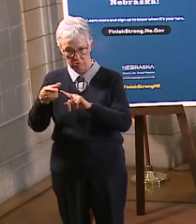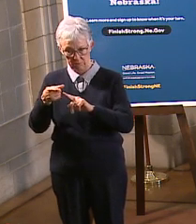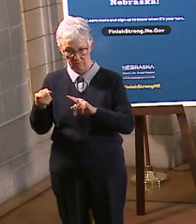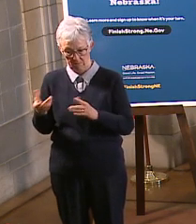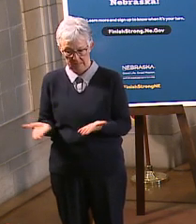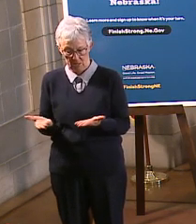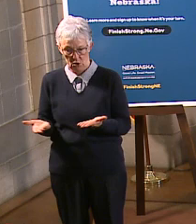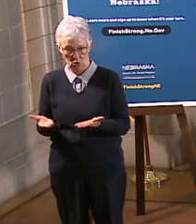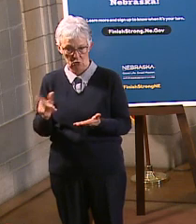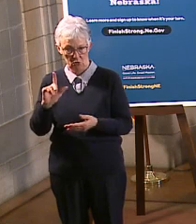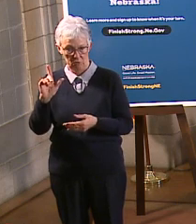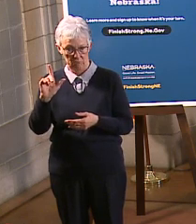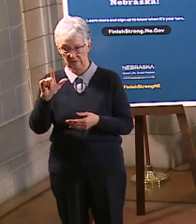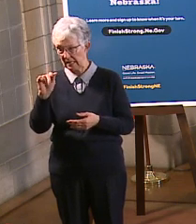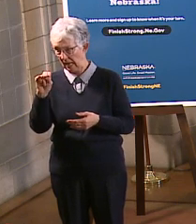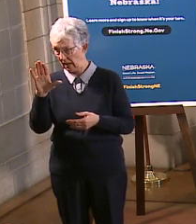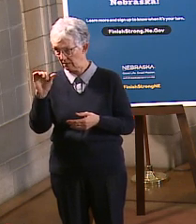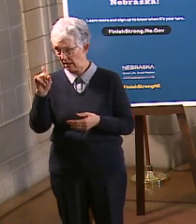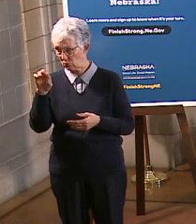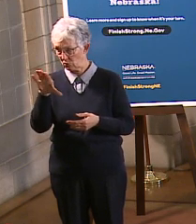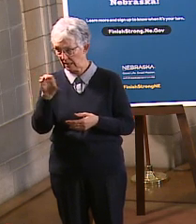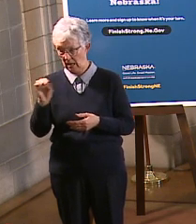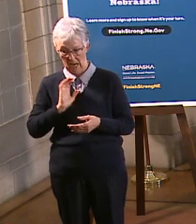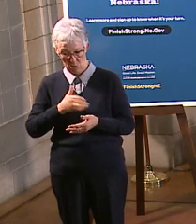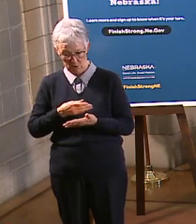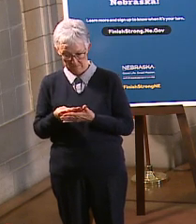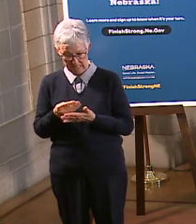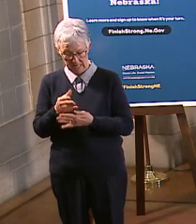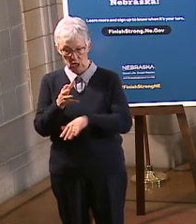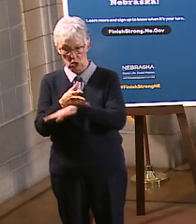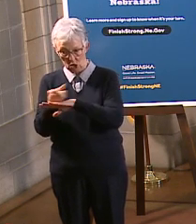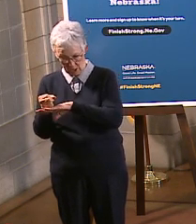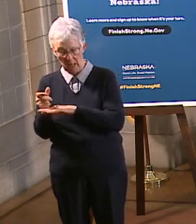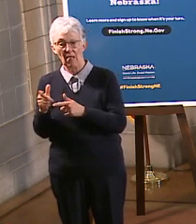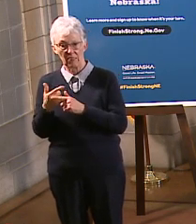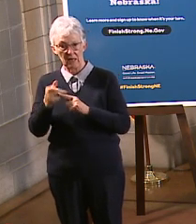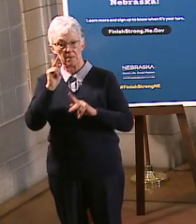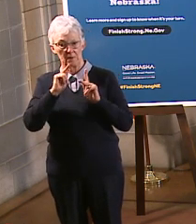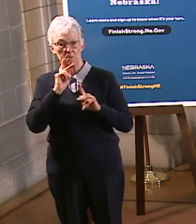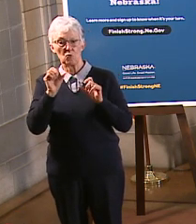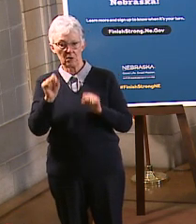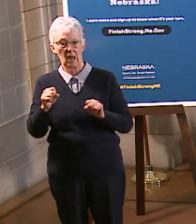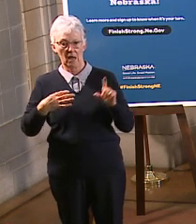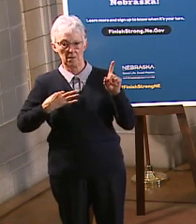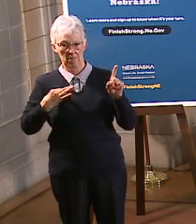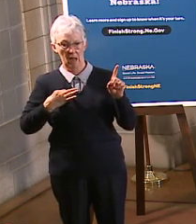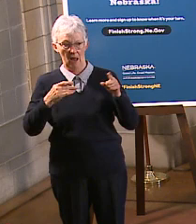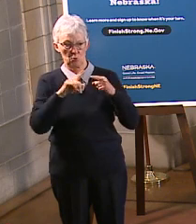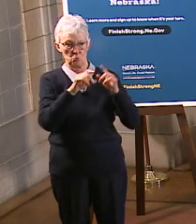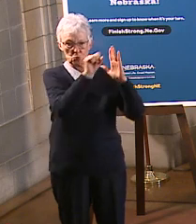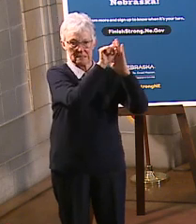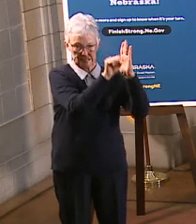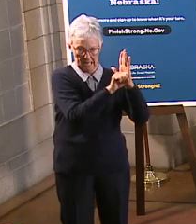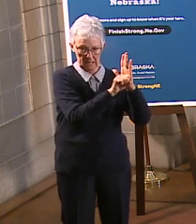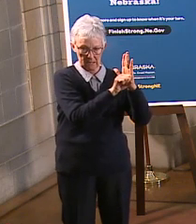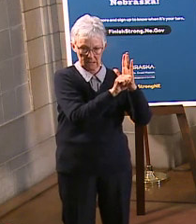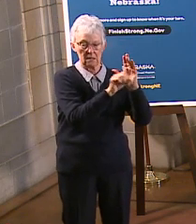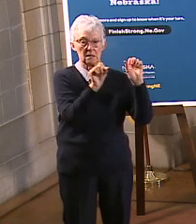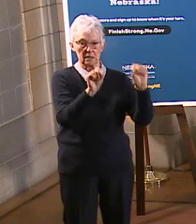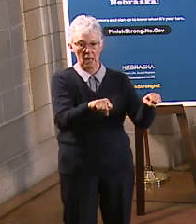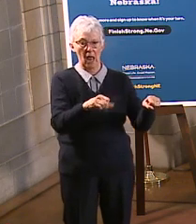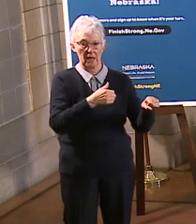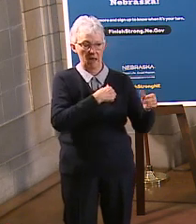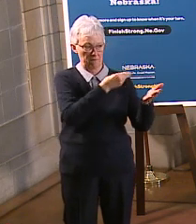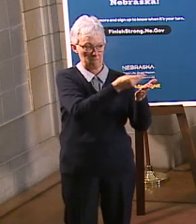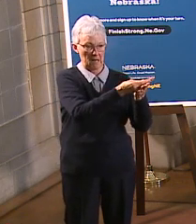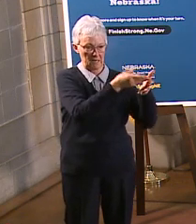been exhausted and they are totally out of funds, at that point the state can consider taking excess funds